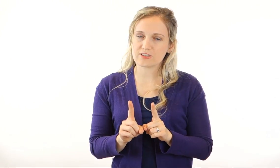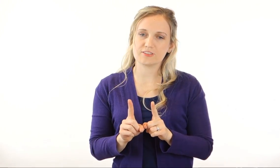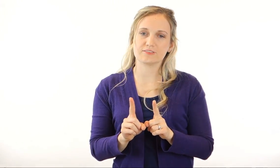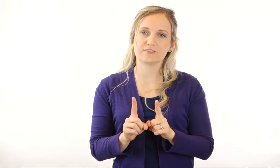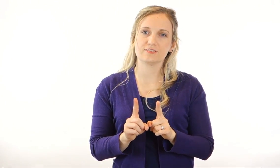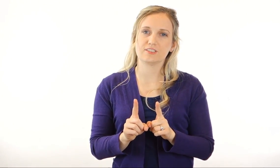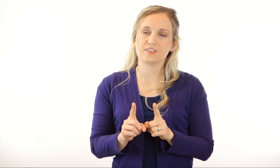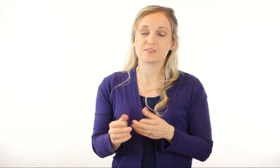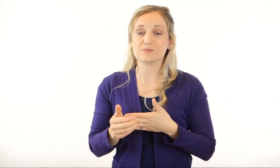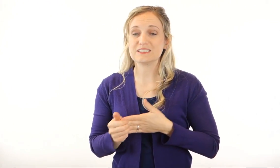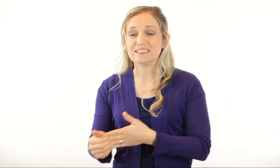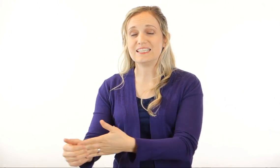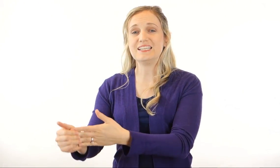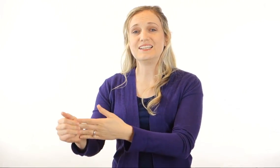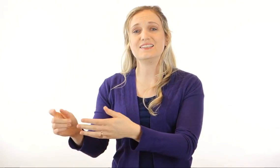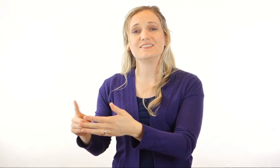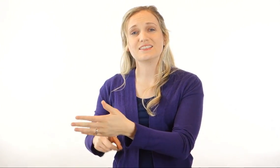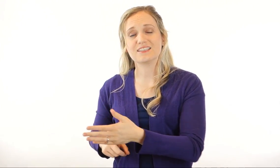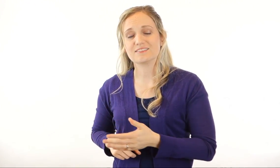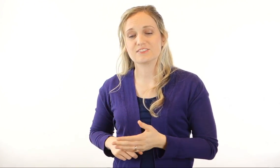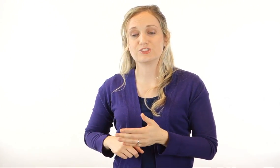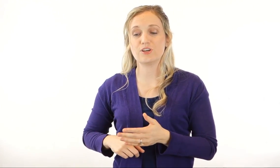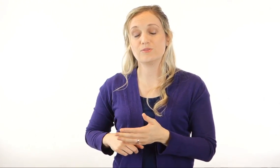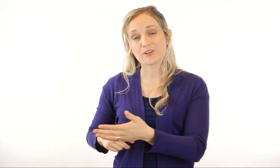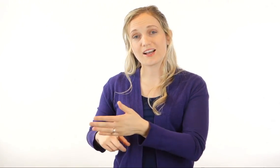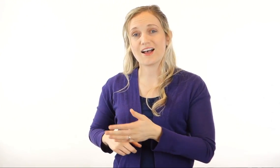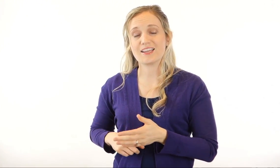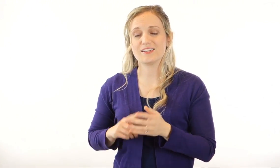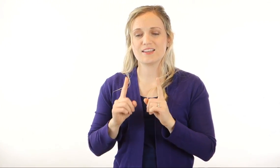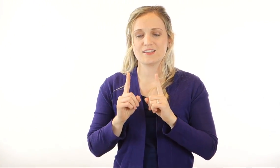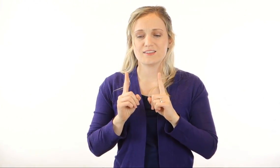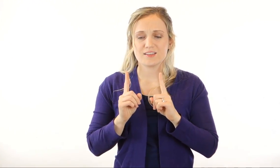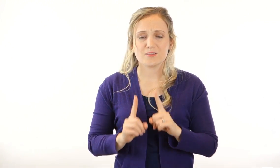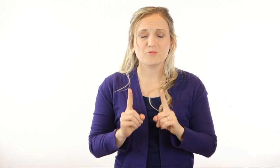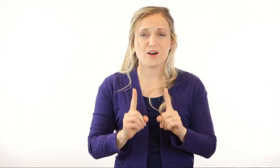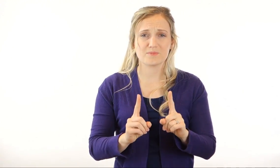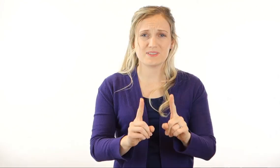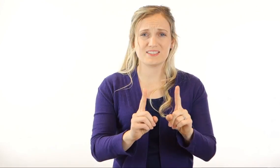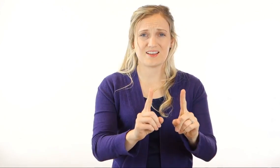other. So it's lead, show or guide, and walk beside.